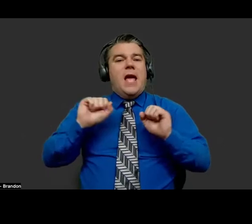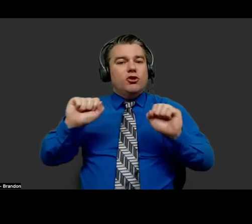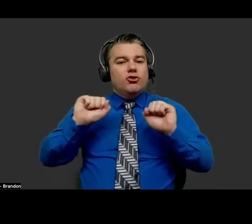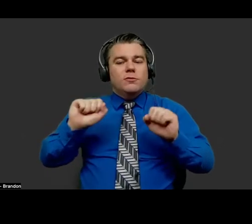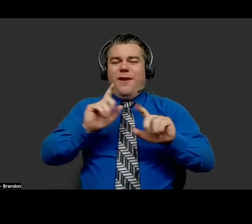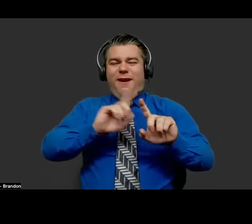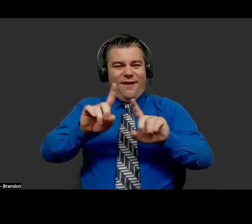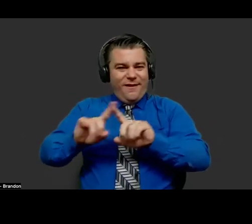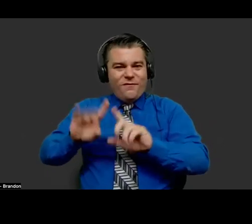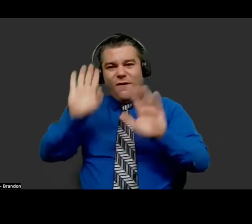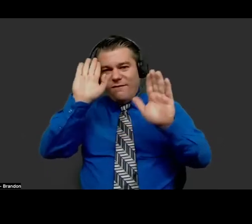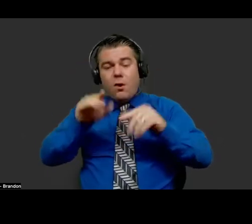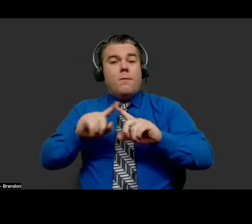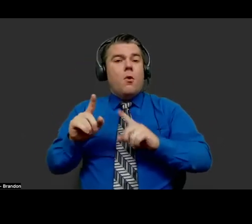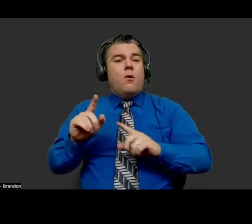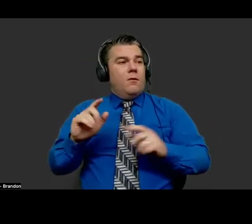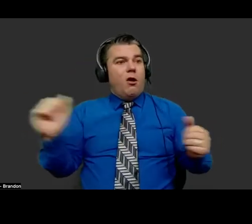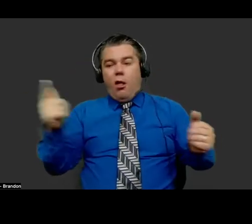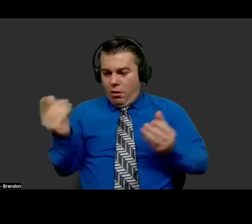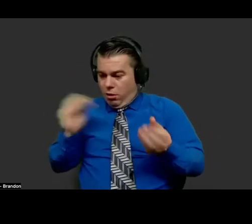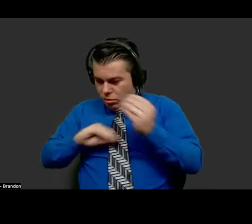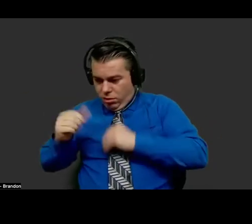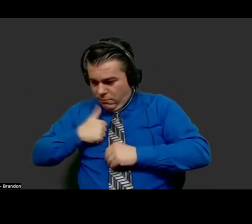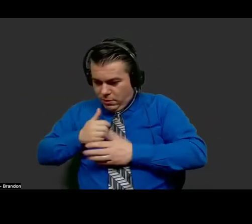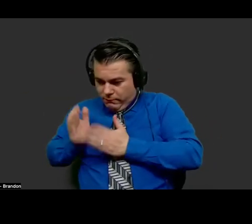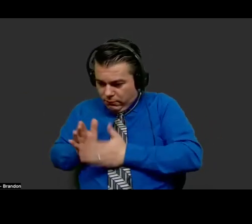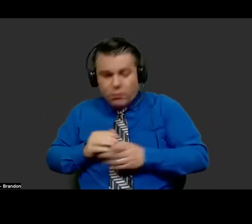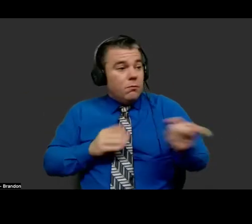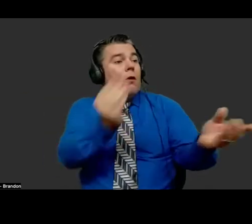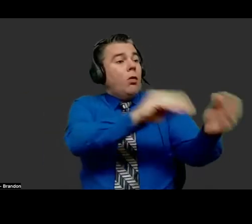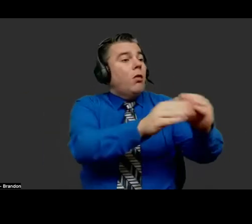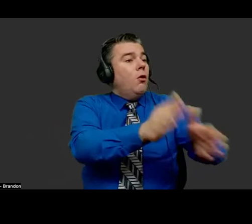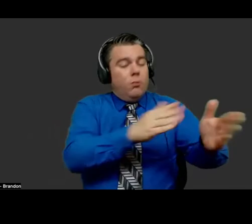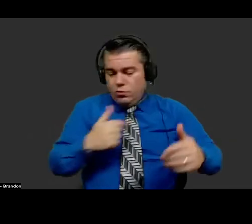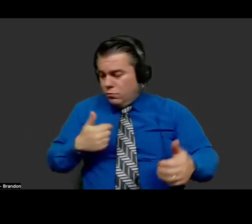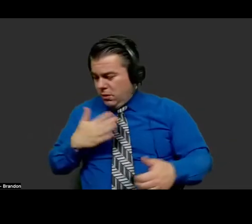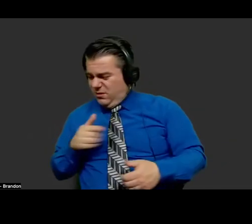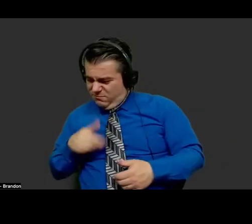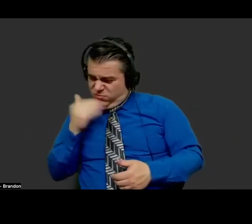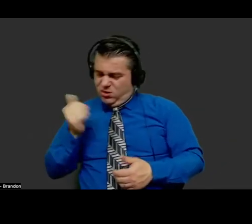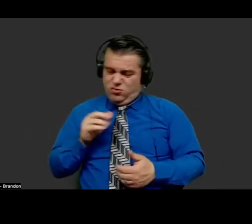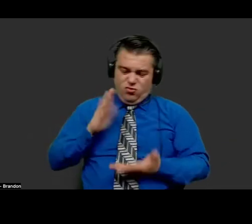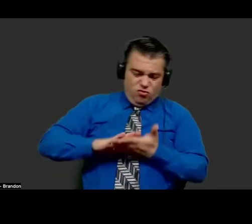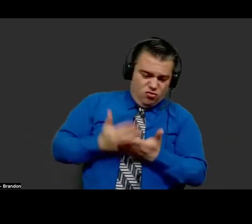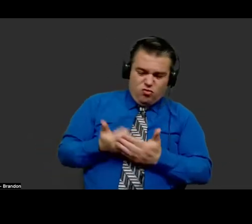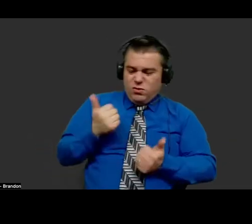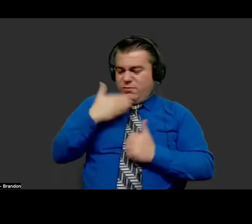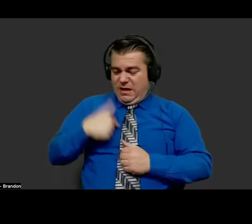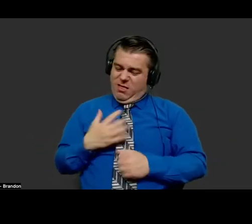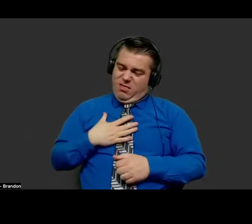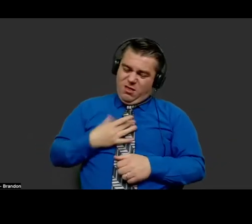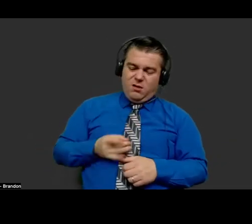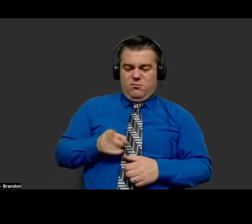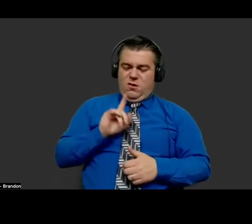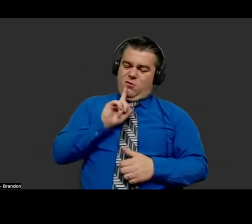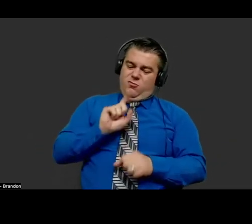we're all having to put it together ourselves. And we're like, is this the best one? Do I like this recipe? Does this actually have the